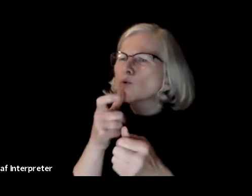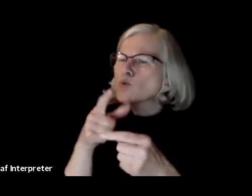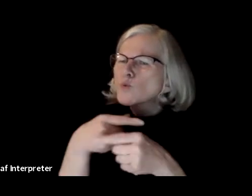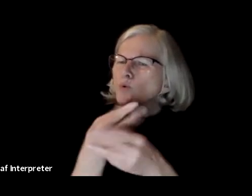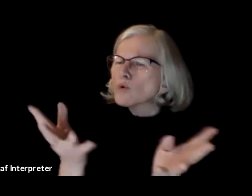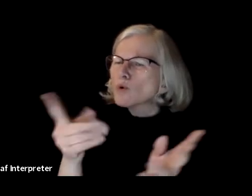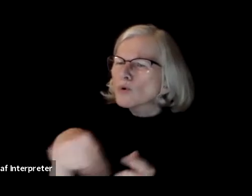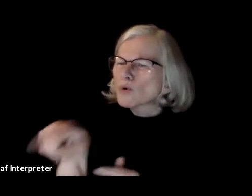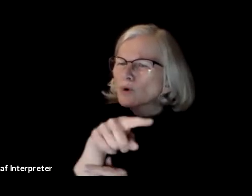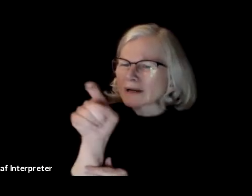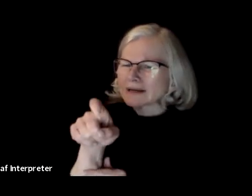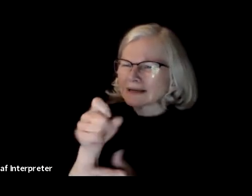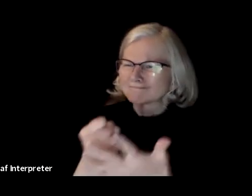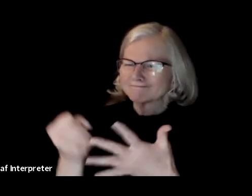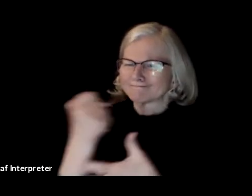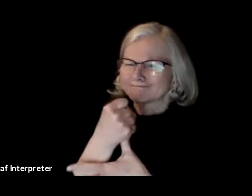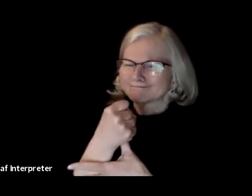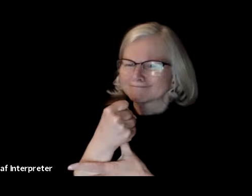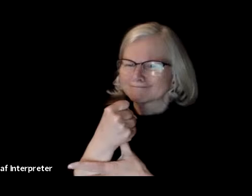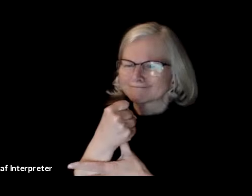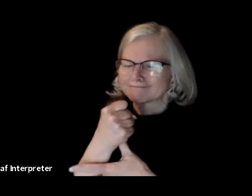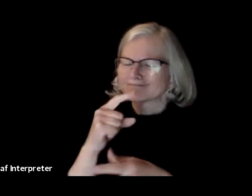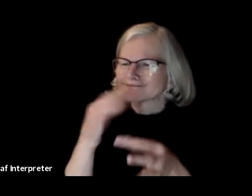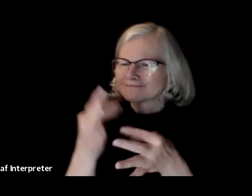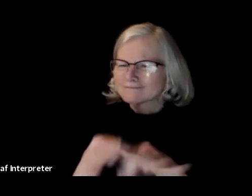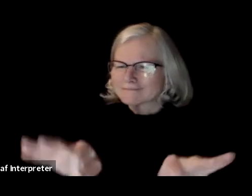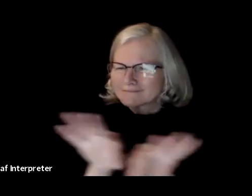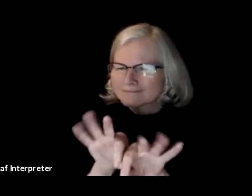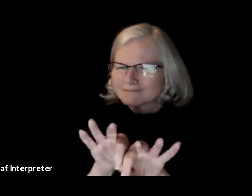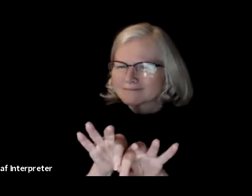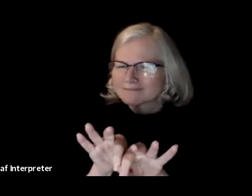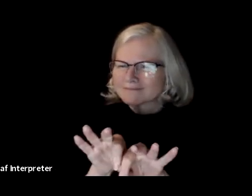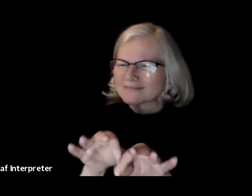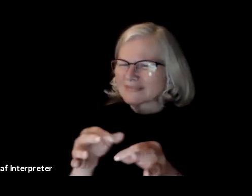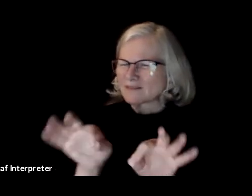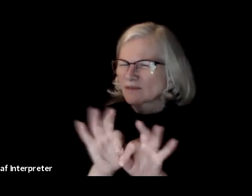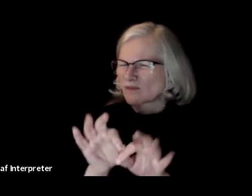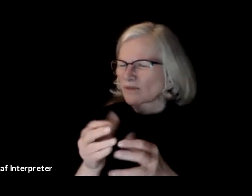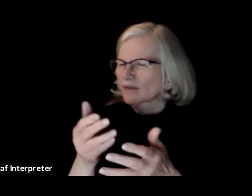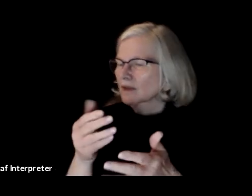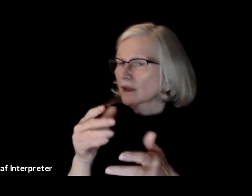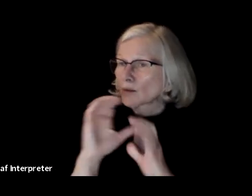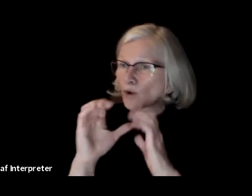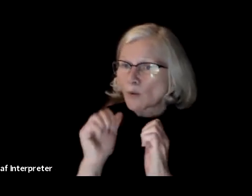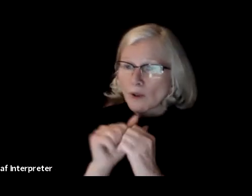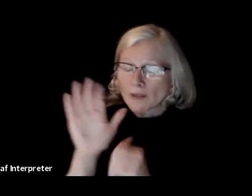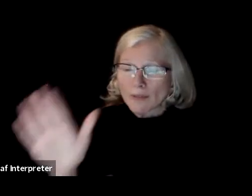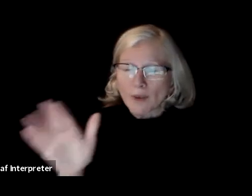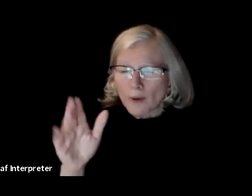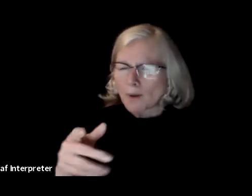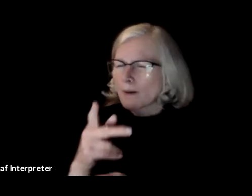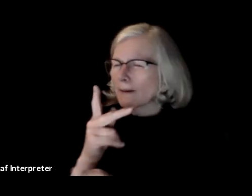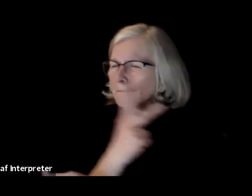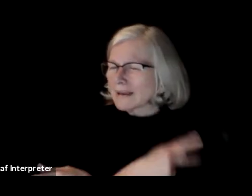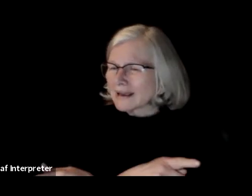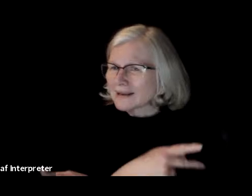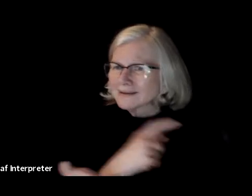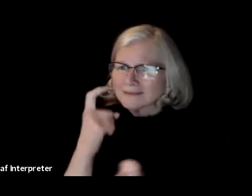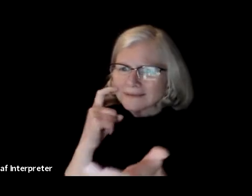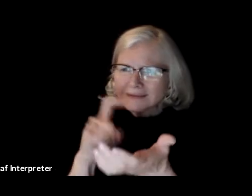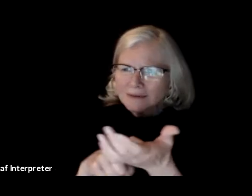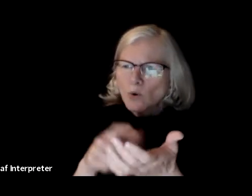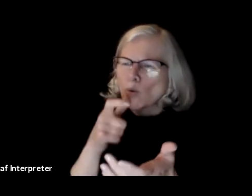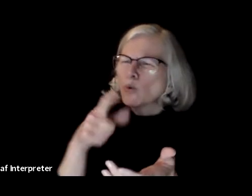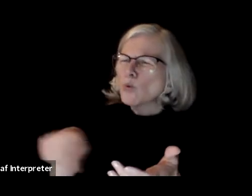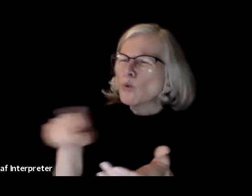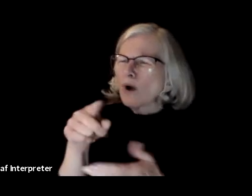important position to be working with their patient population to identify the folks at higher risk and to make sure that they are,